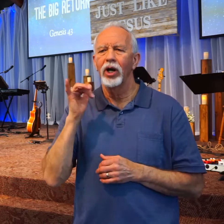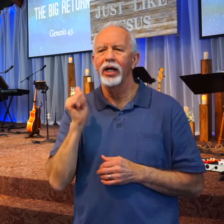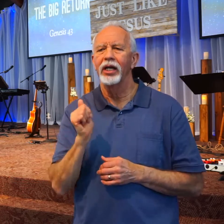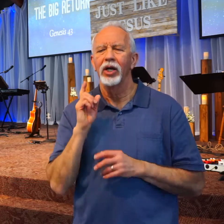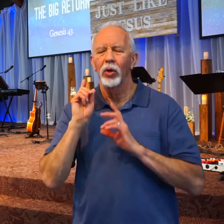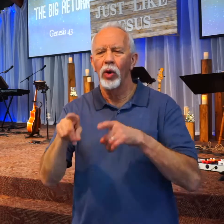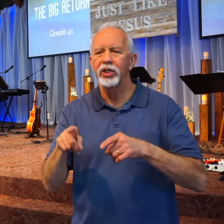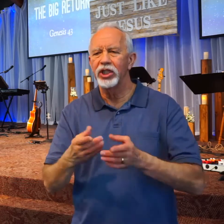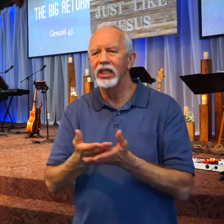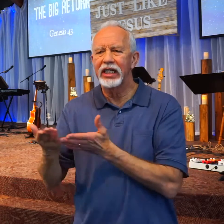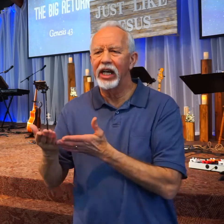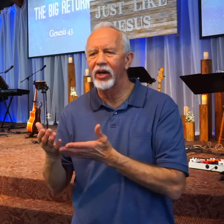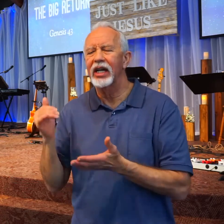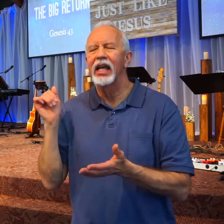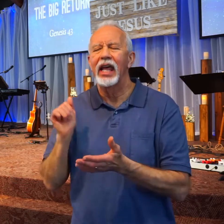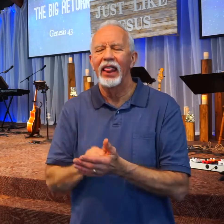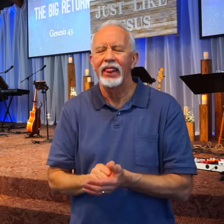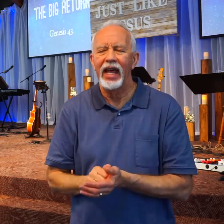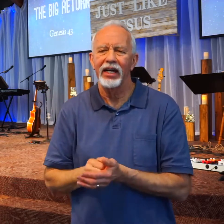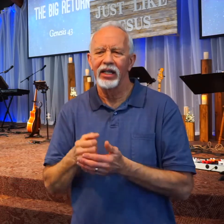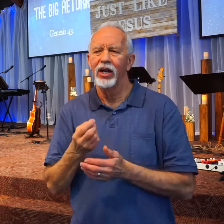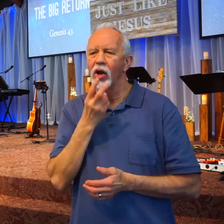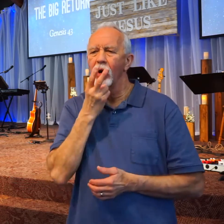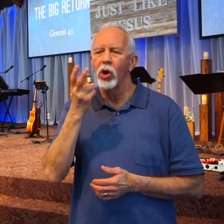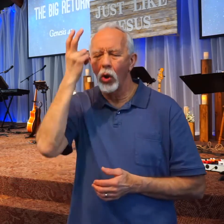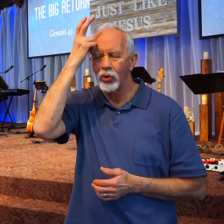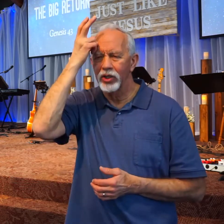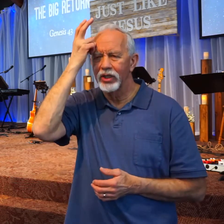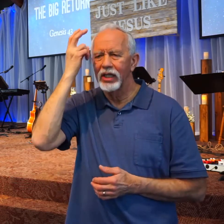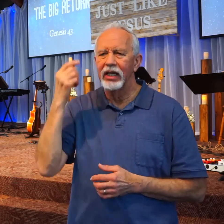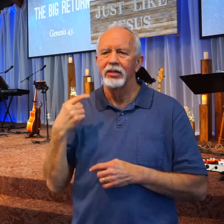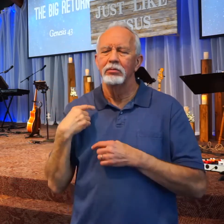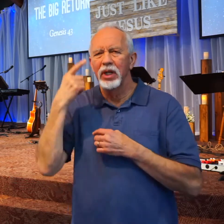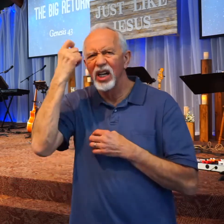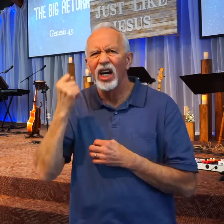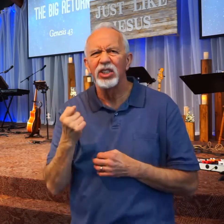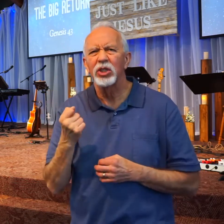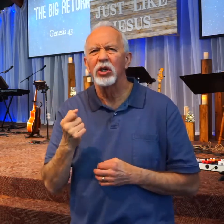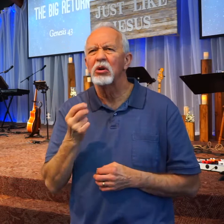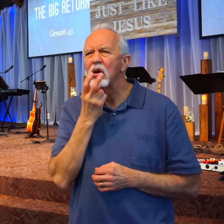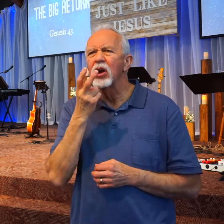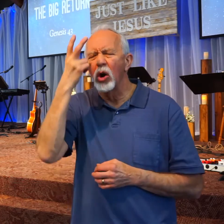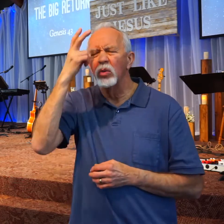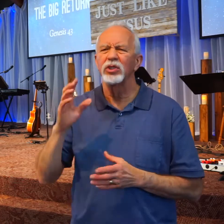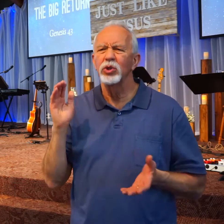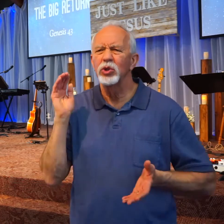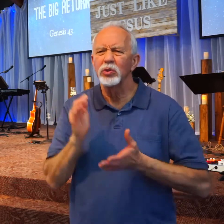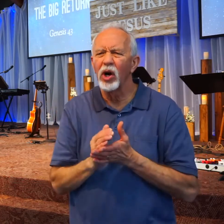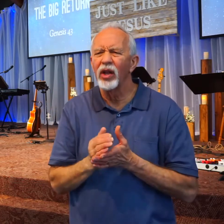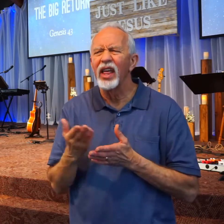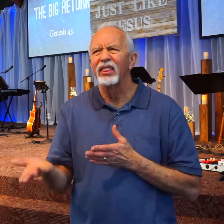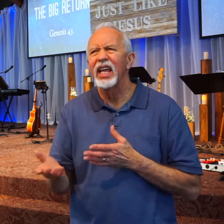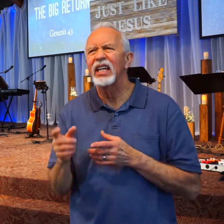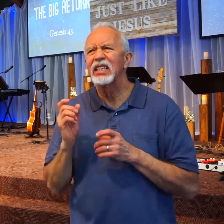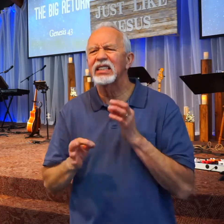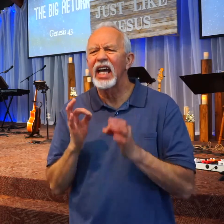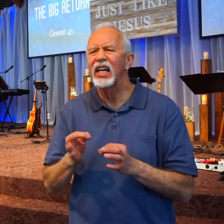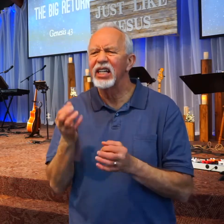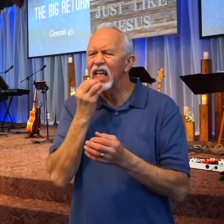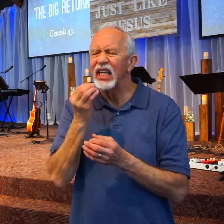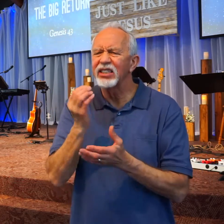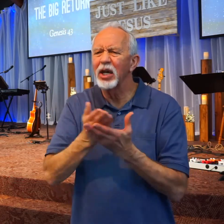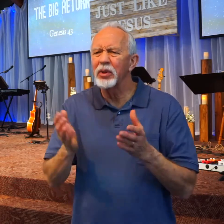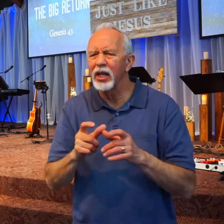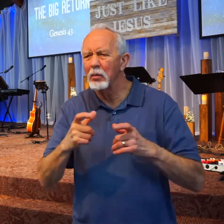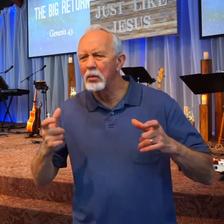she carried that goat in her tote. And since her goat was a bit too small, they decided to eat something